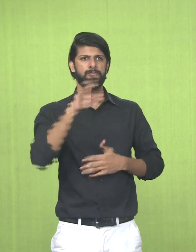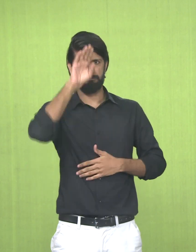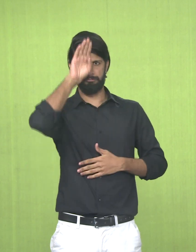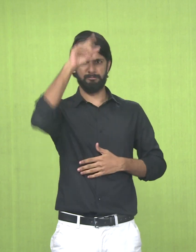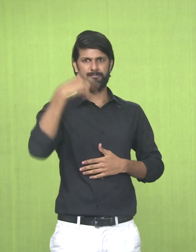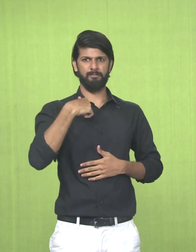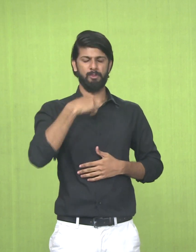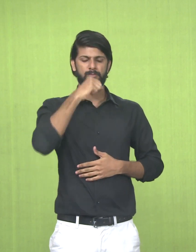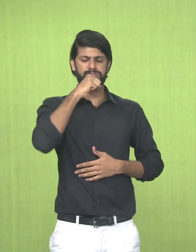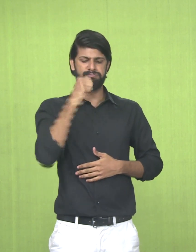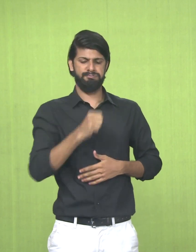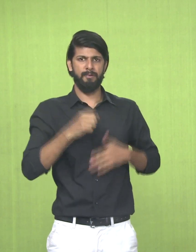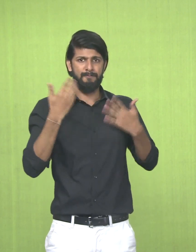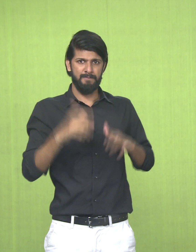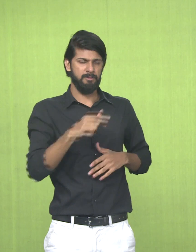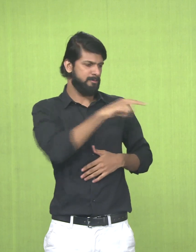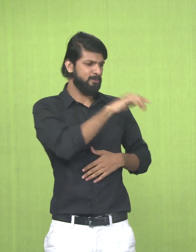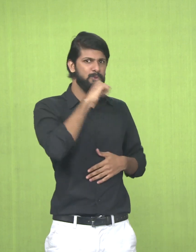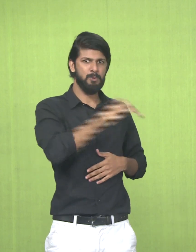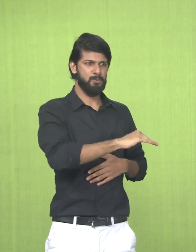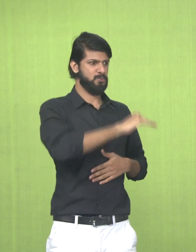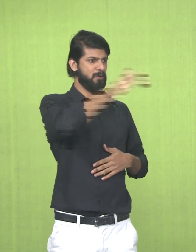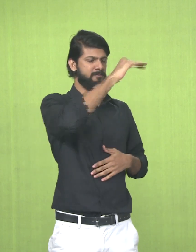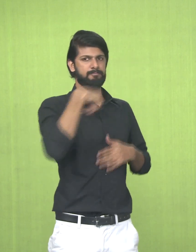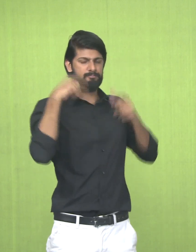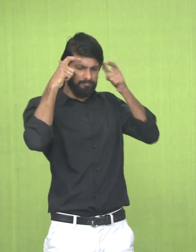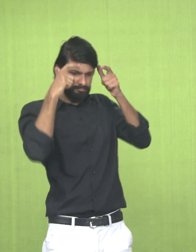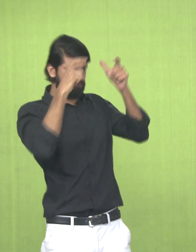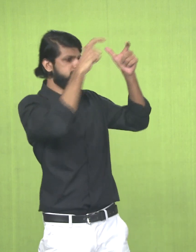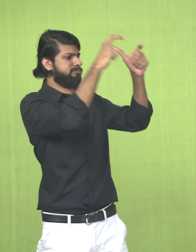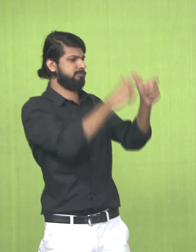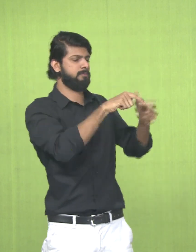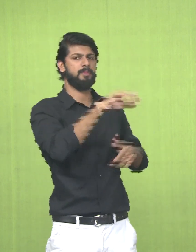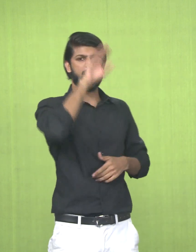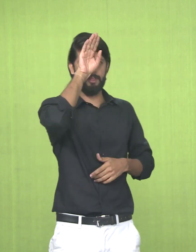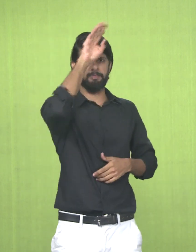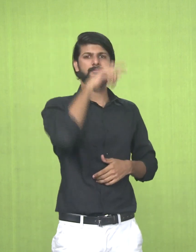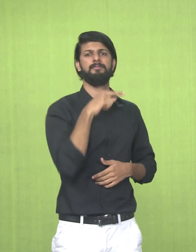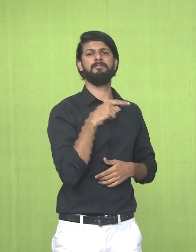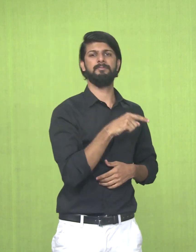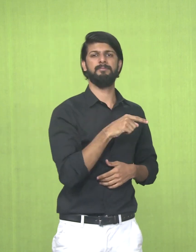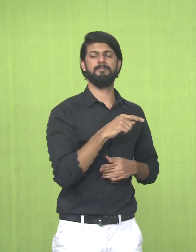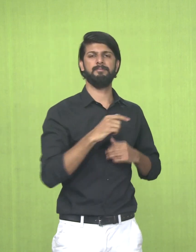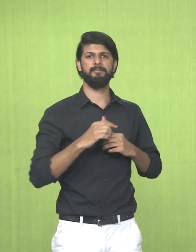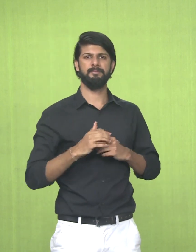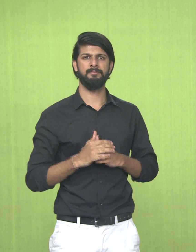Ascend is when the king gives his throne to the prince who has come of